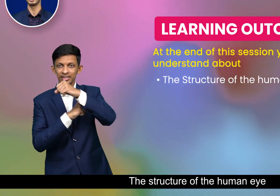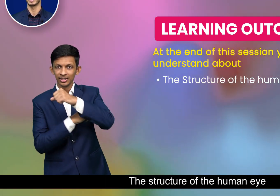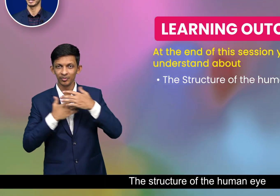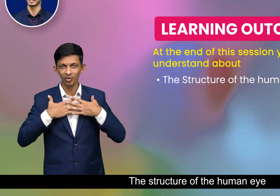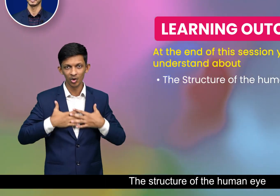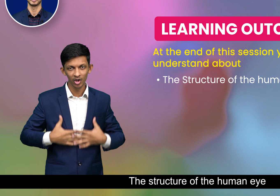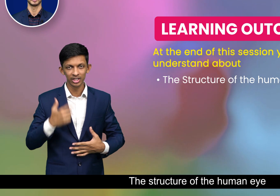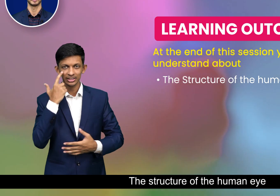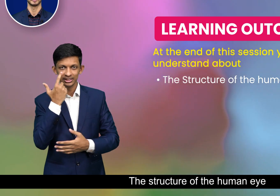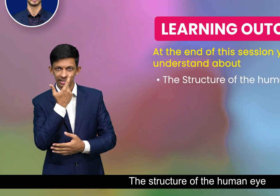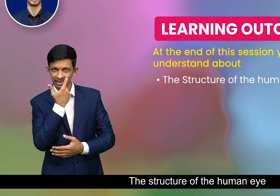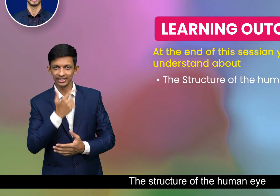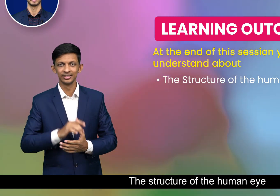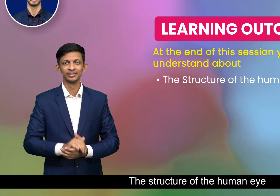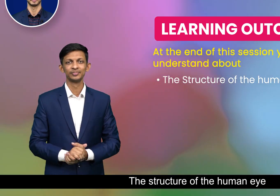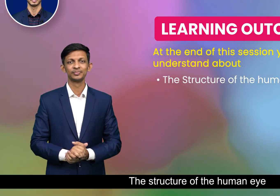of the human eye,